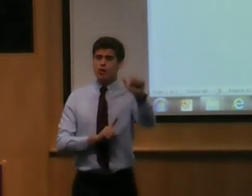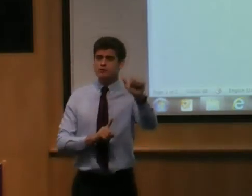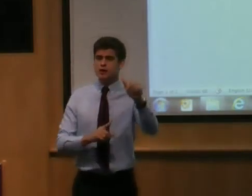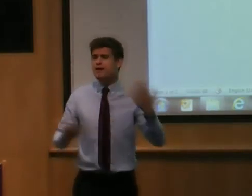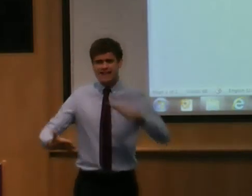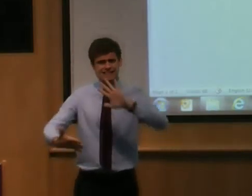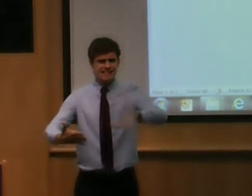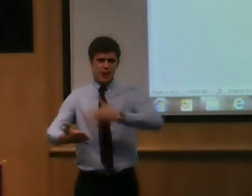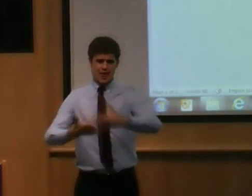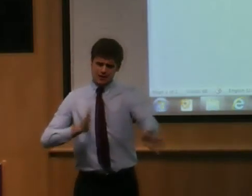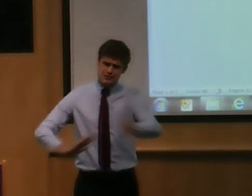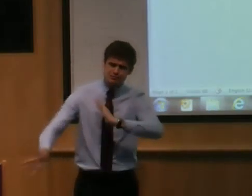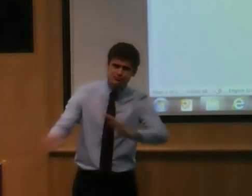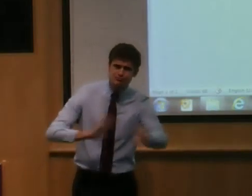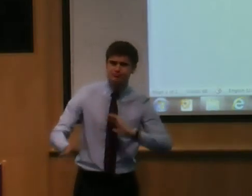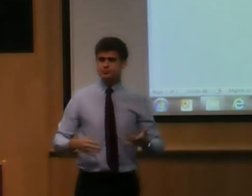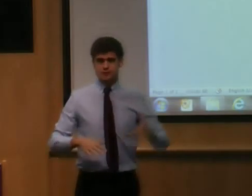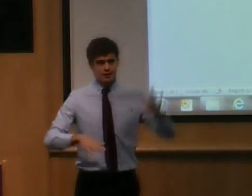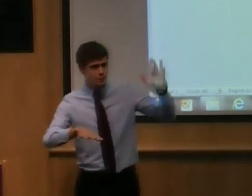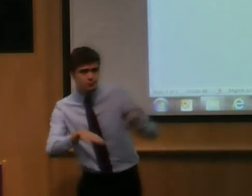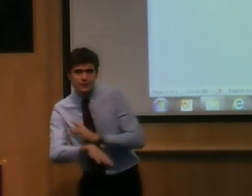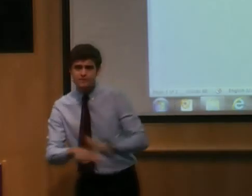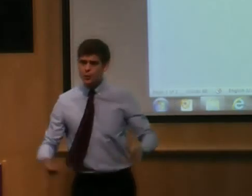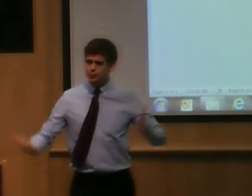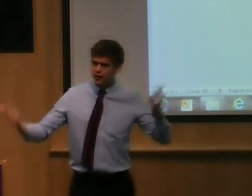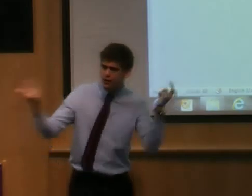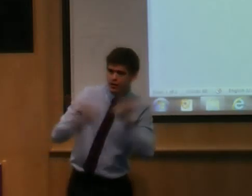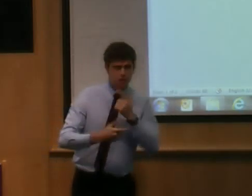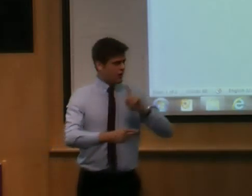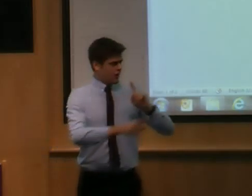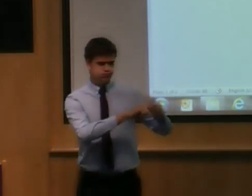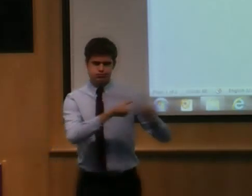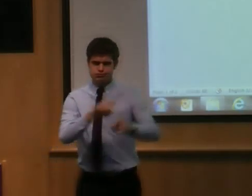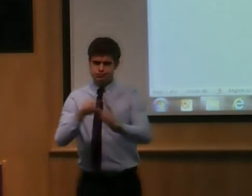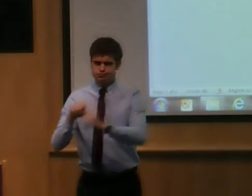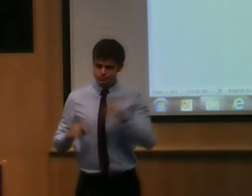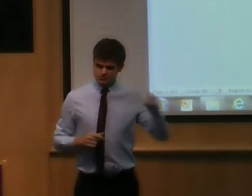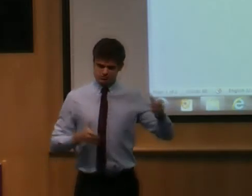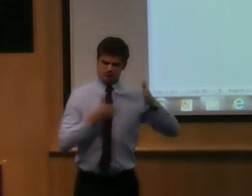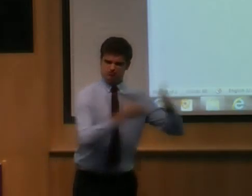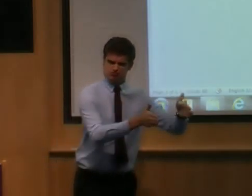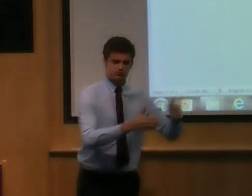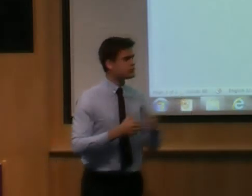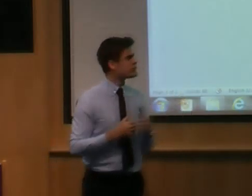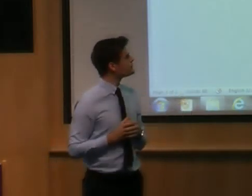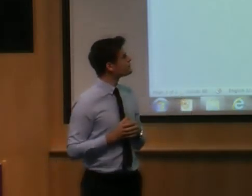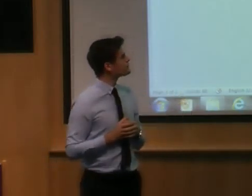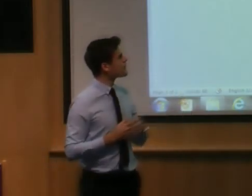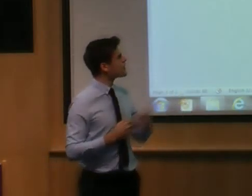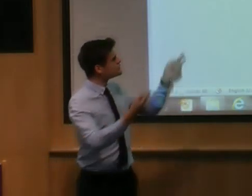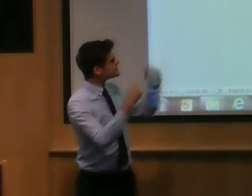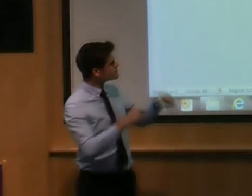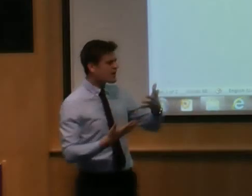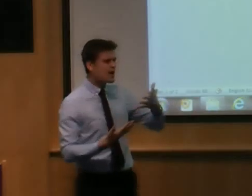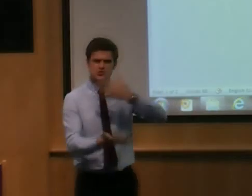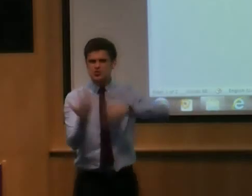level. Now the cultural side of things, we know we have very, very rich history of